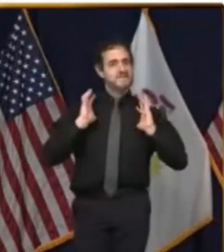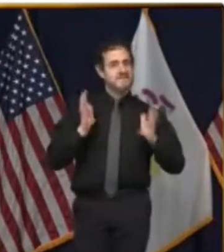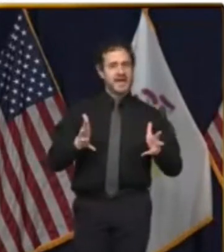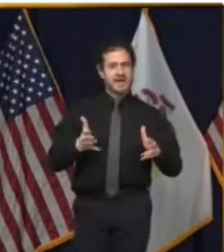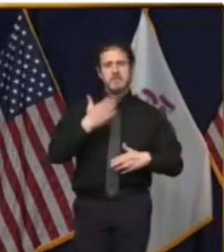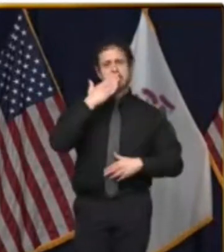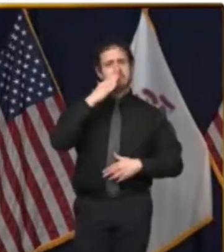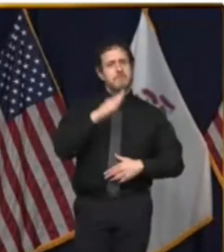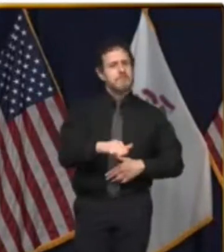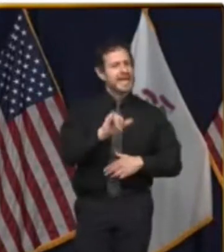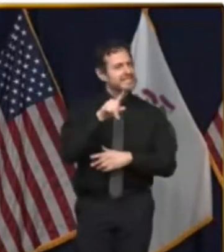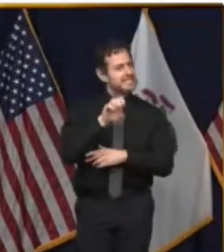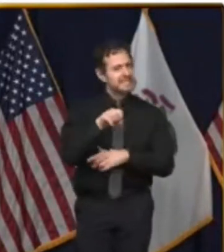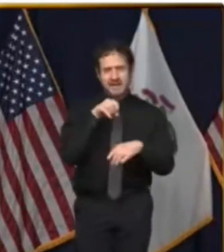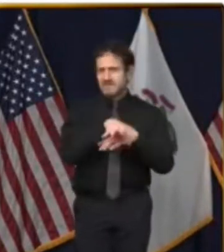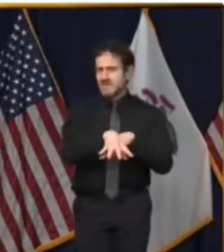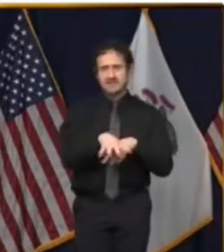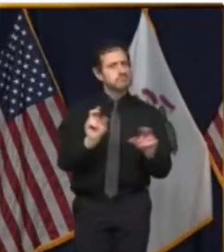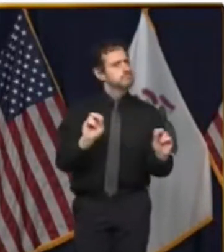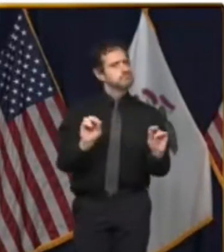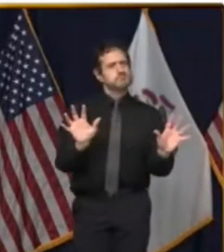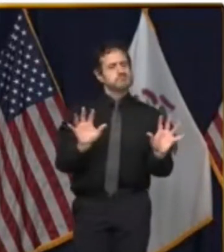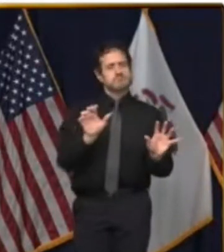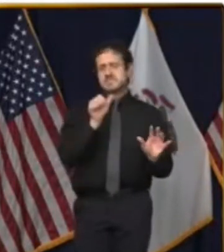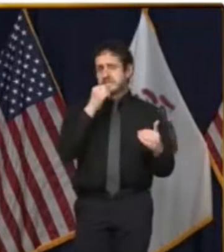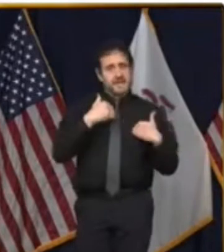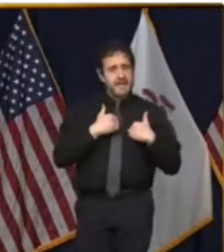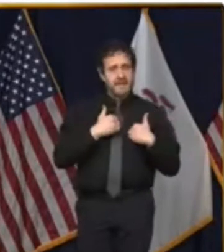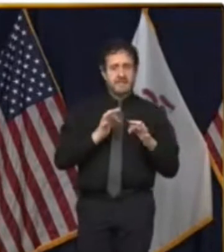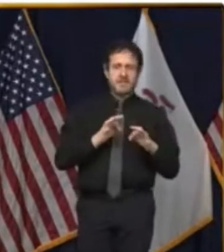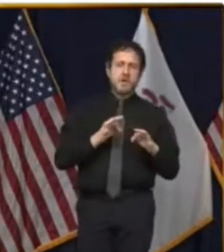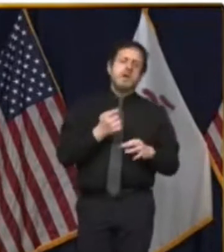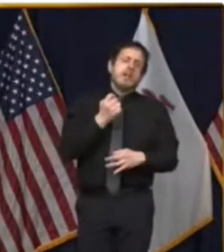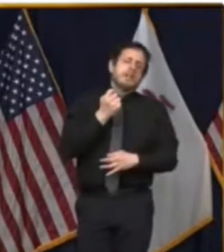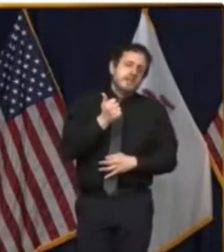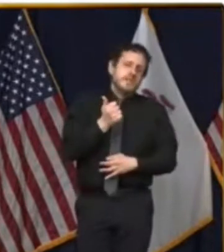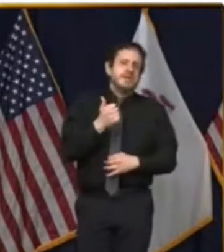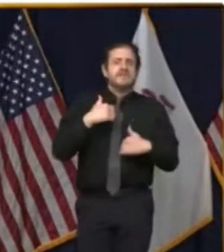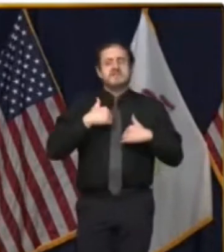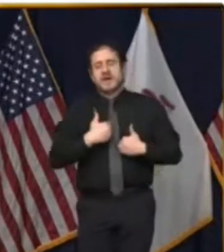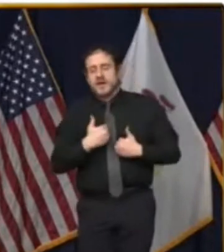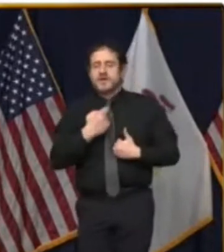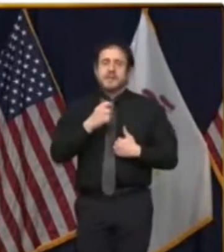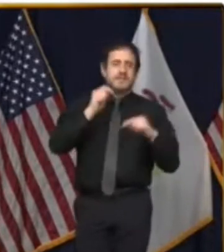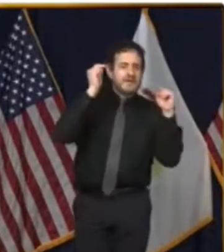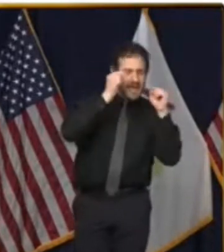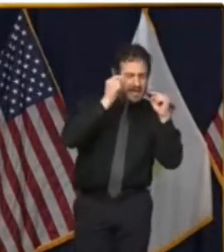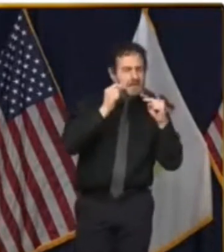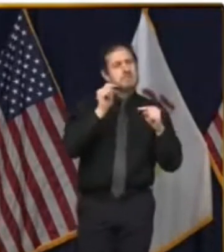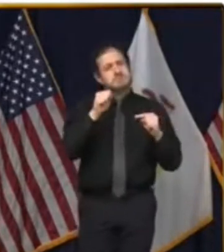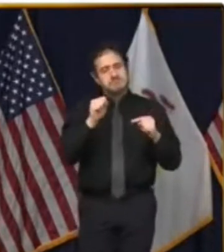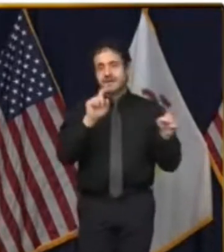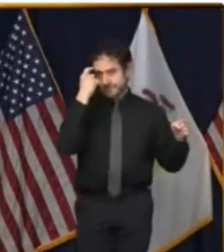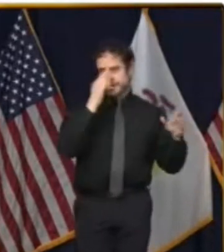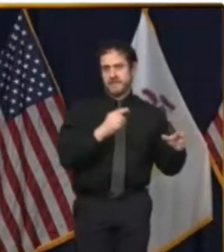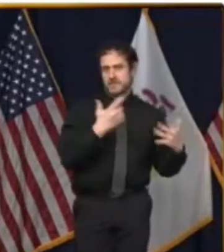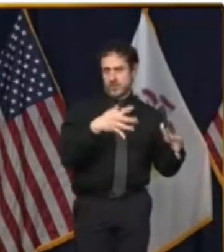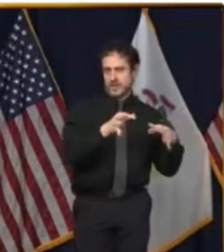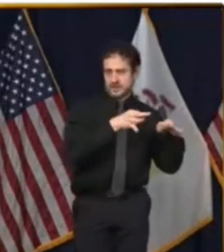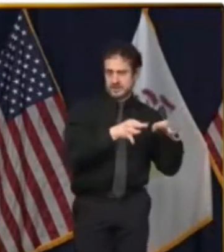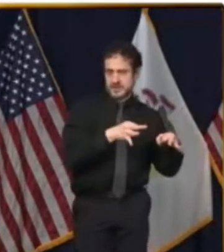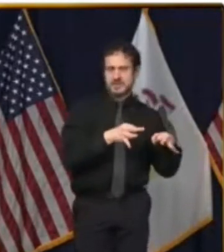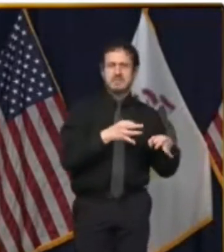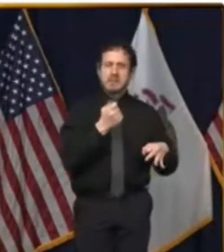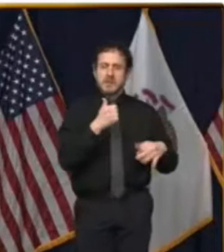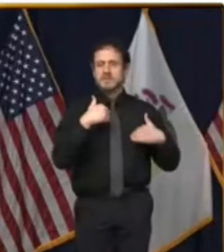horrible side effects from anything. You know, you have the little fatigue, the little headache, as the governor mentioned,